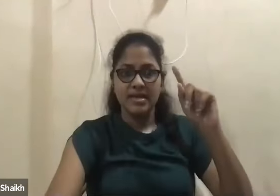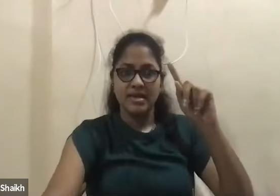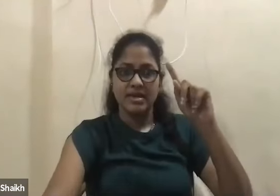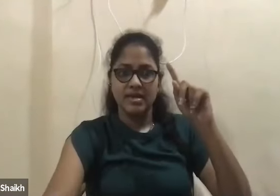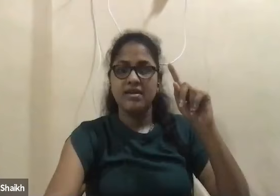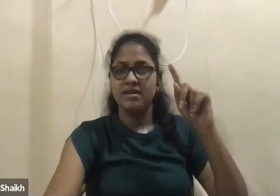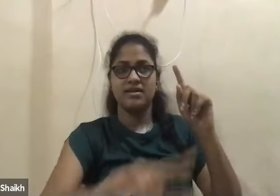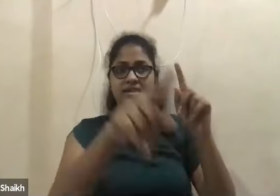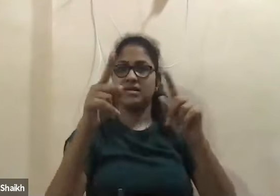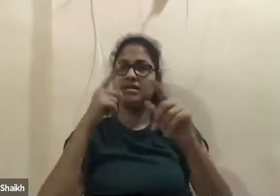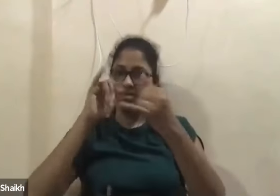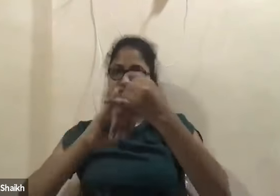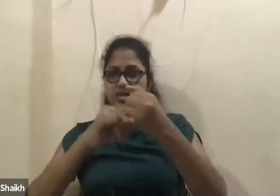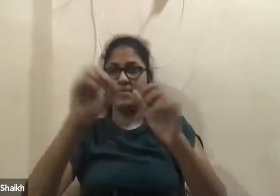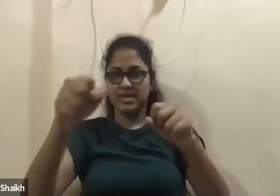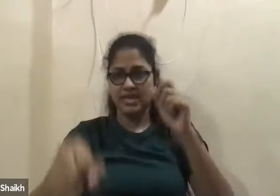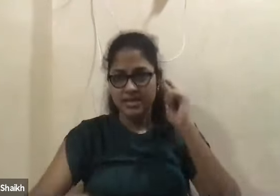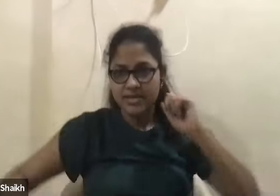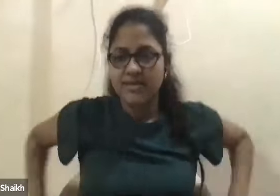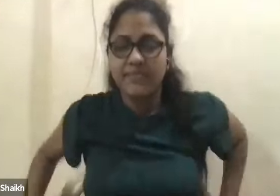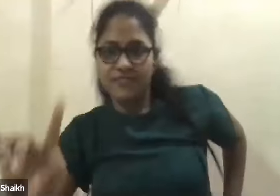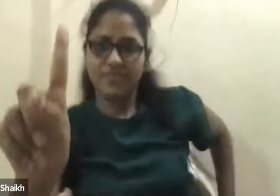Yes, Saudamini. Yes.